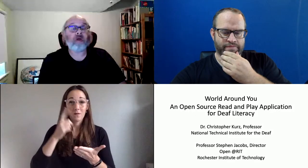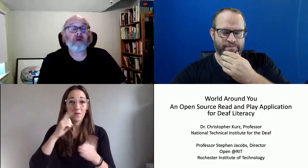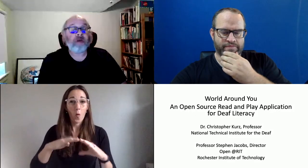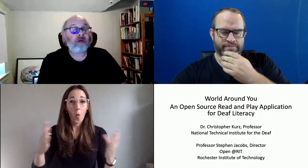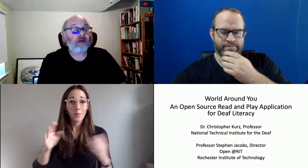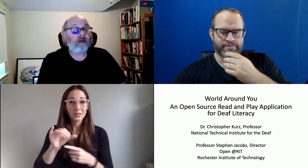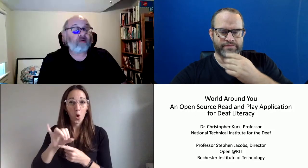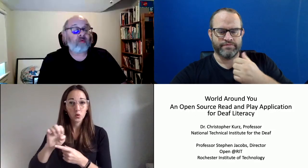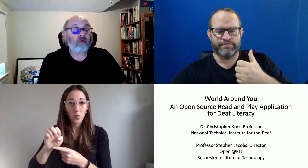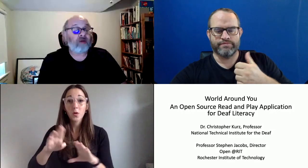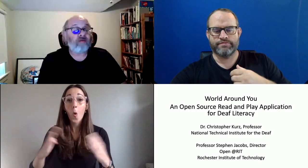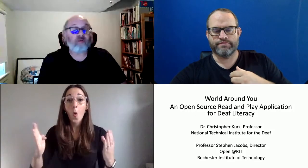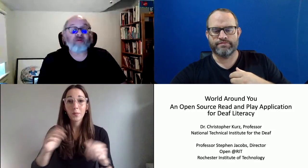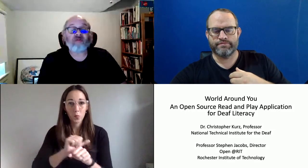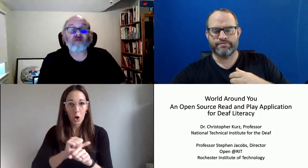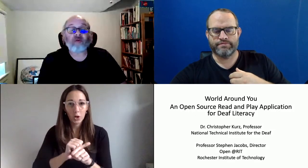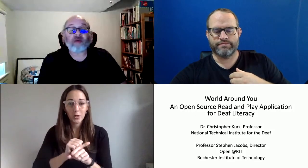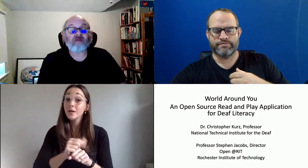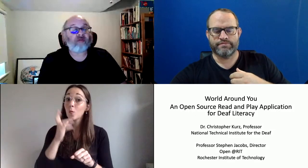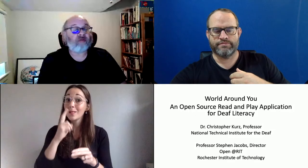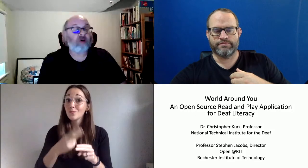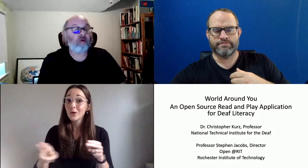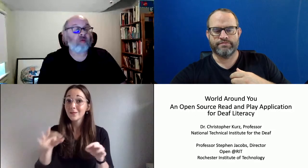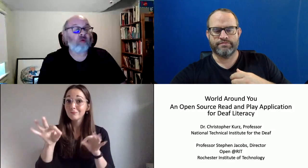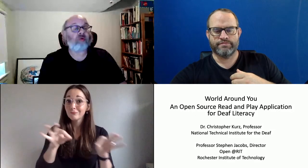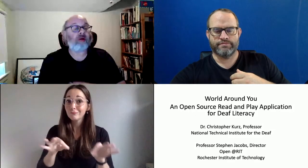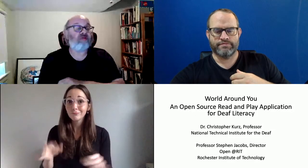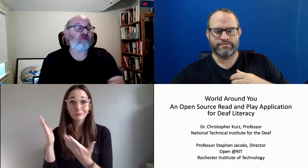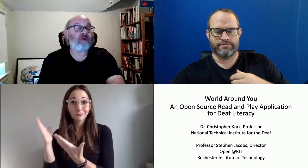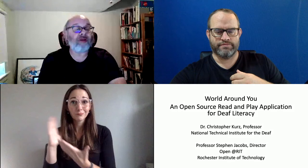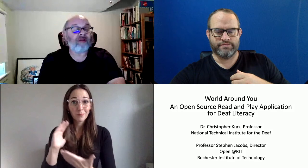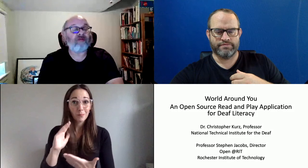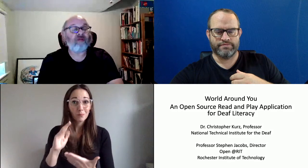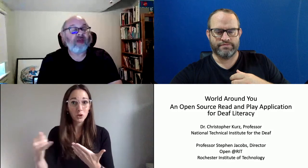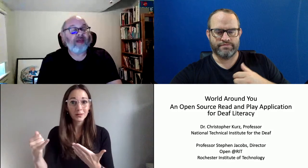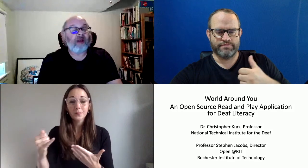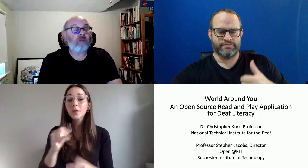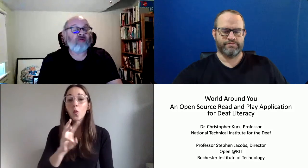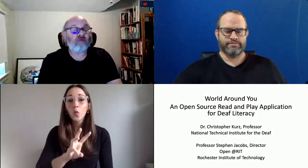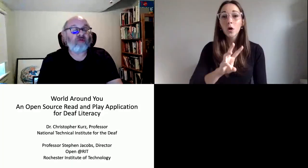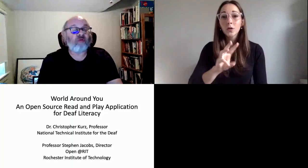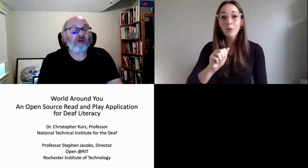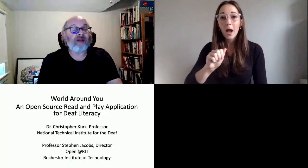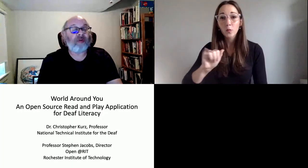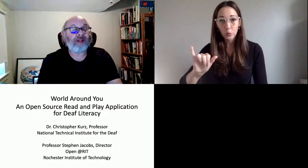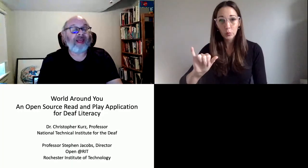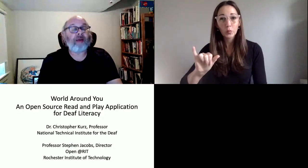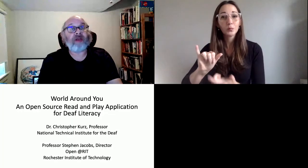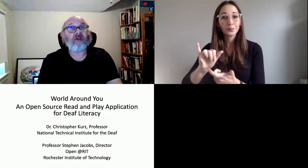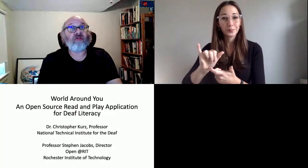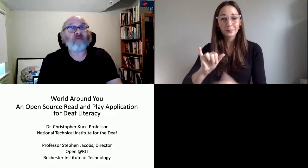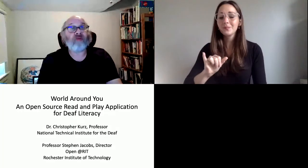Work. And we'll give you a brief intro to this. So World Around You is an open source read and